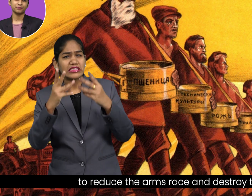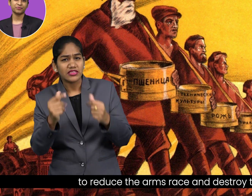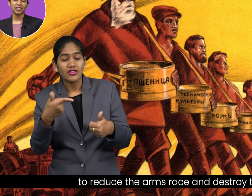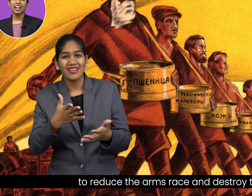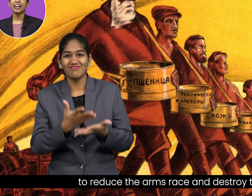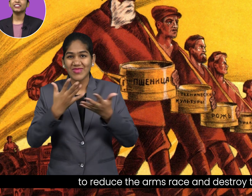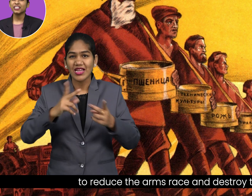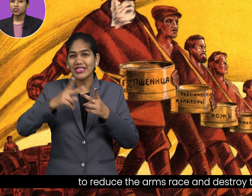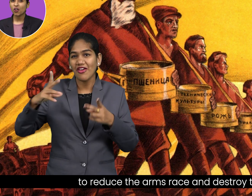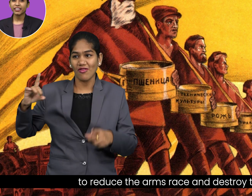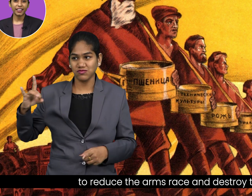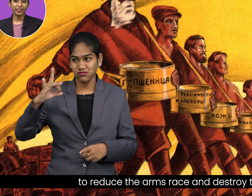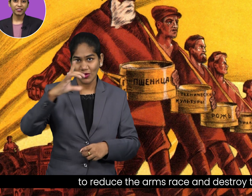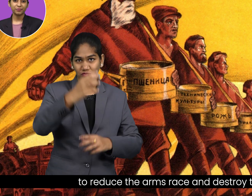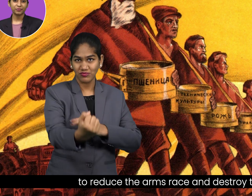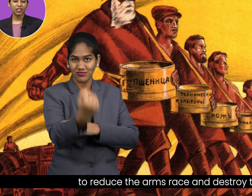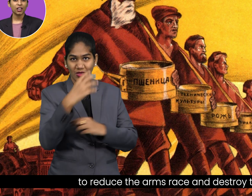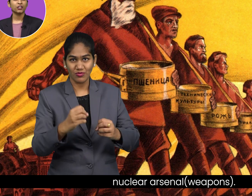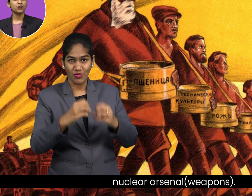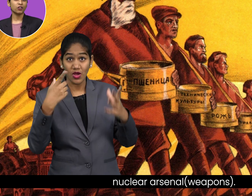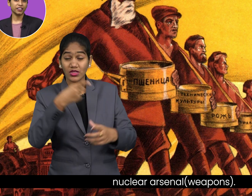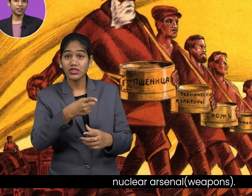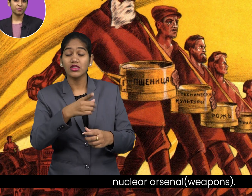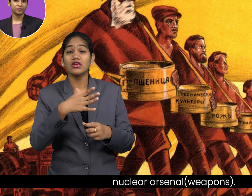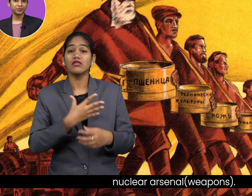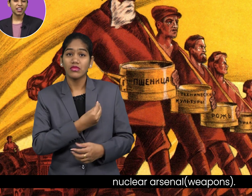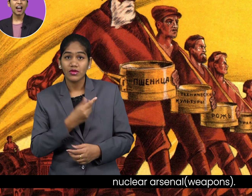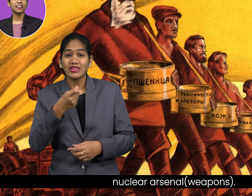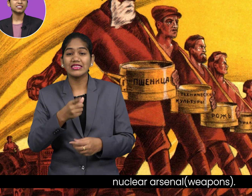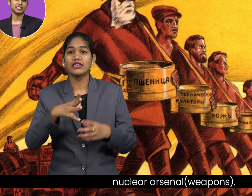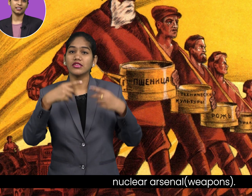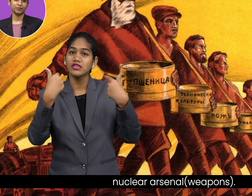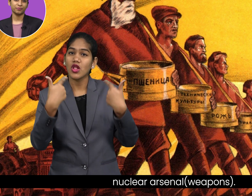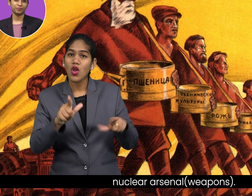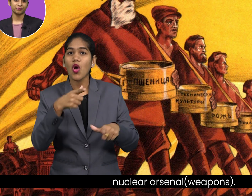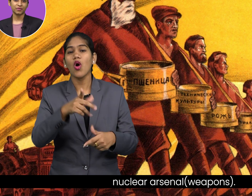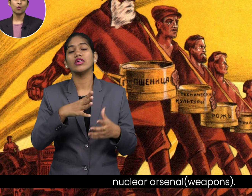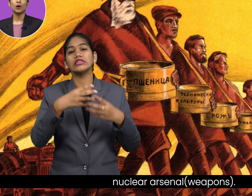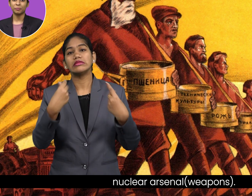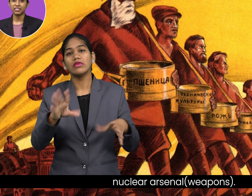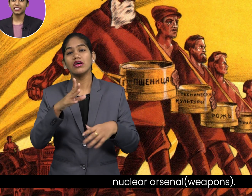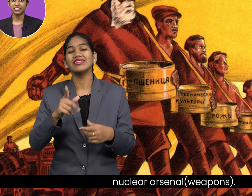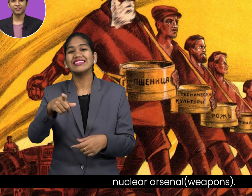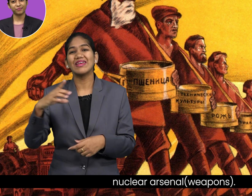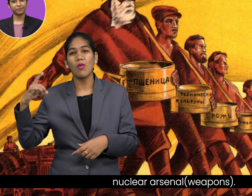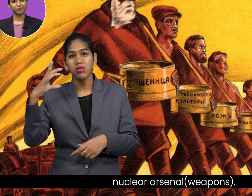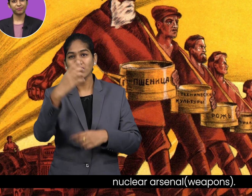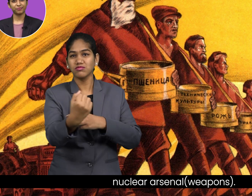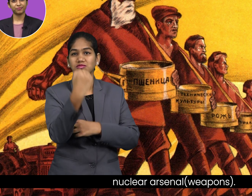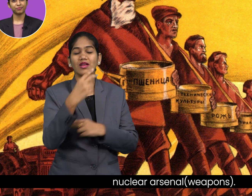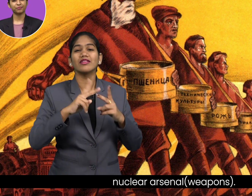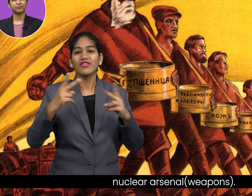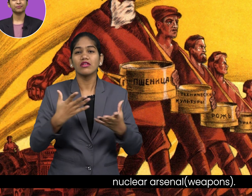race and destroy their nuclear arsenal weapons.